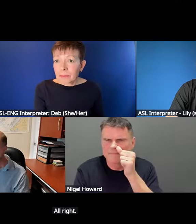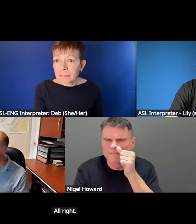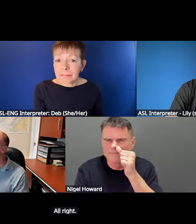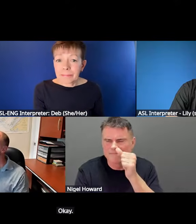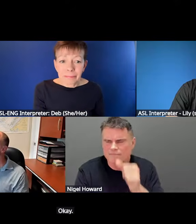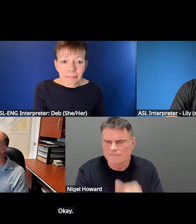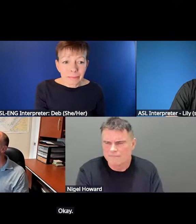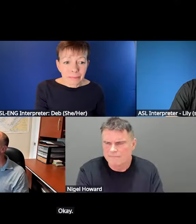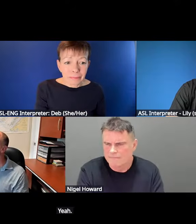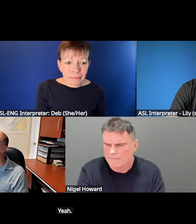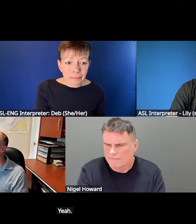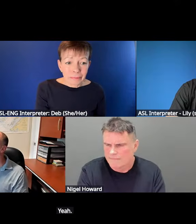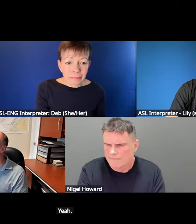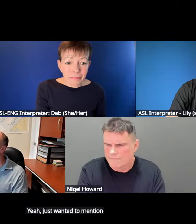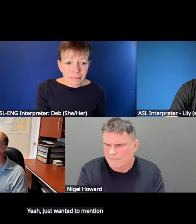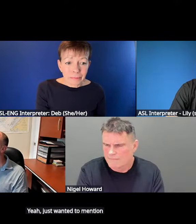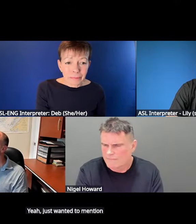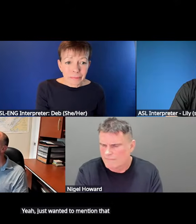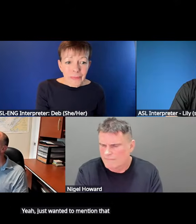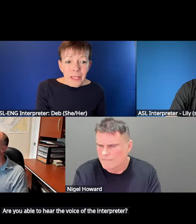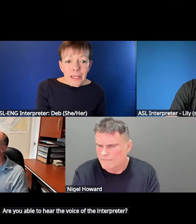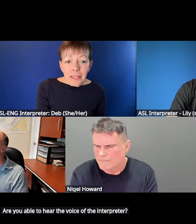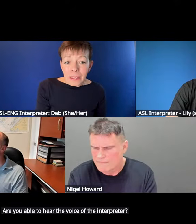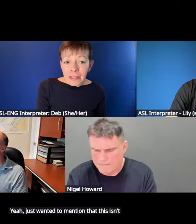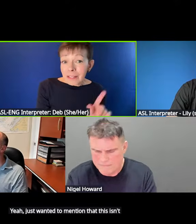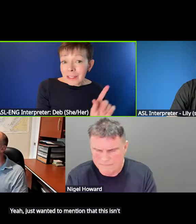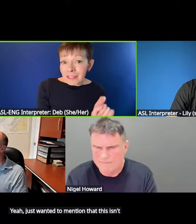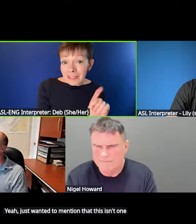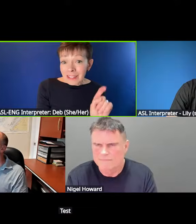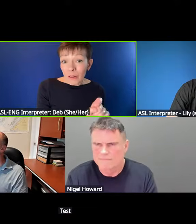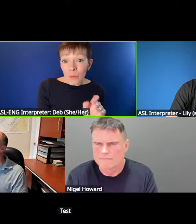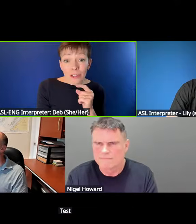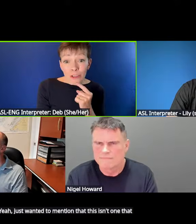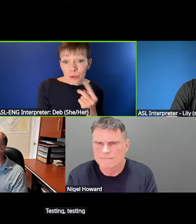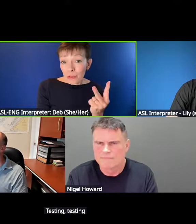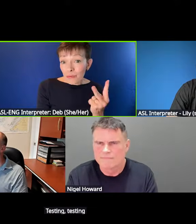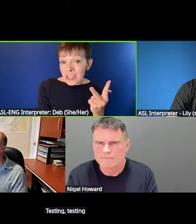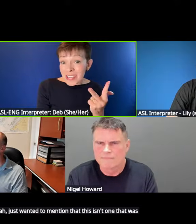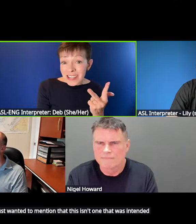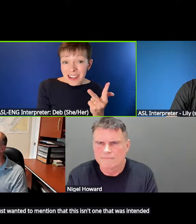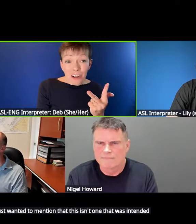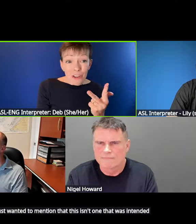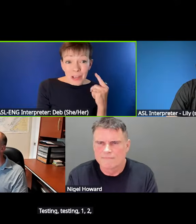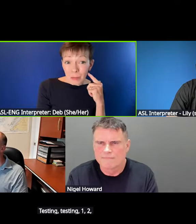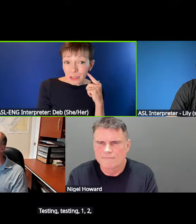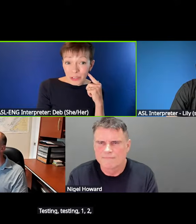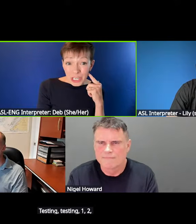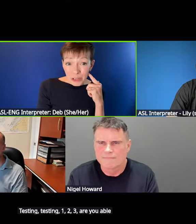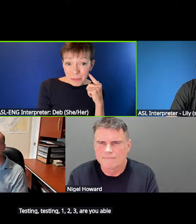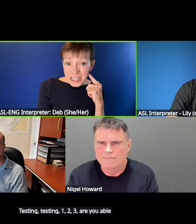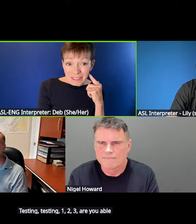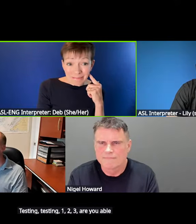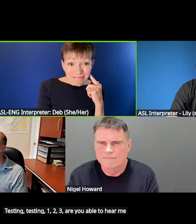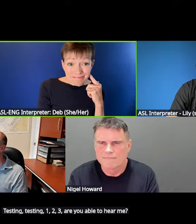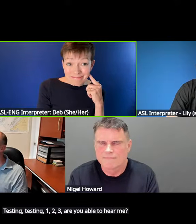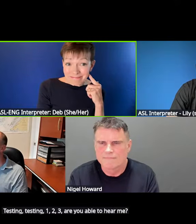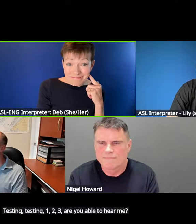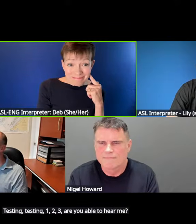I just wanted to mention that this isn't one that, Testing, testing, 1, 2, 3. Are you able to hear